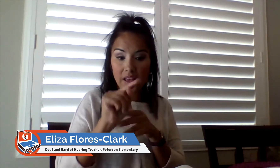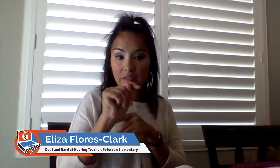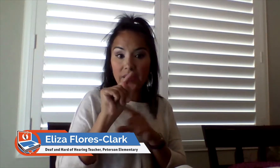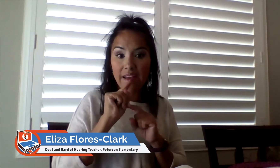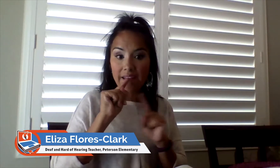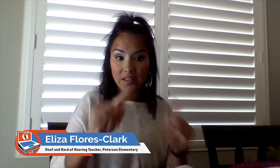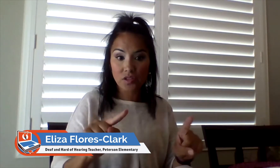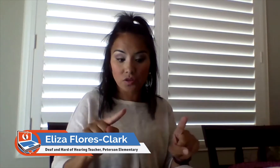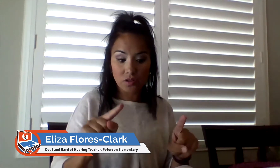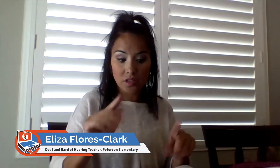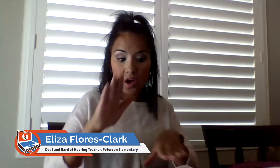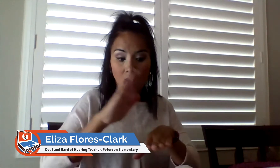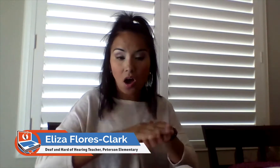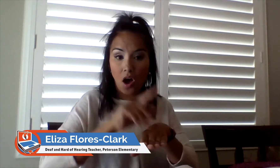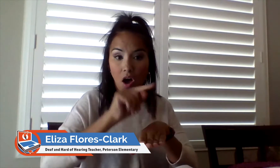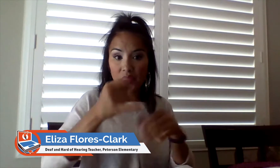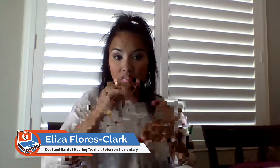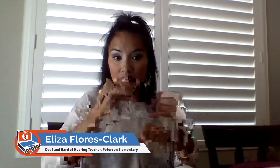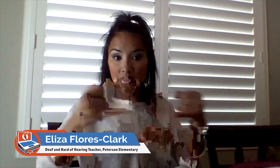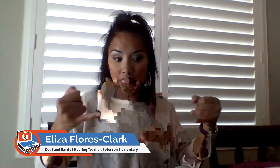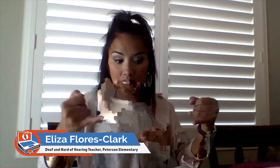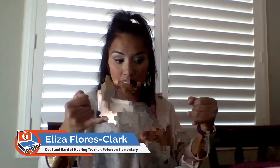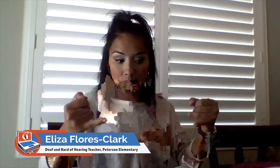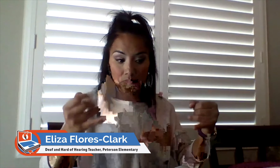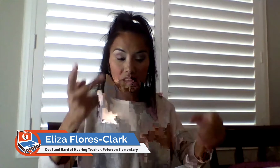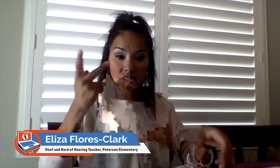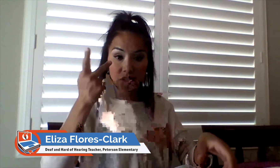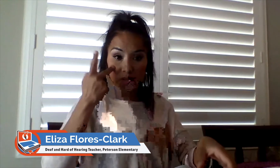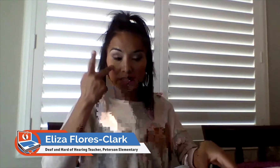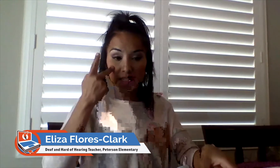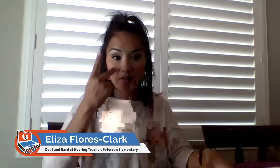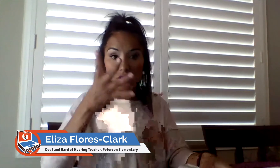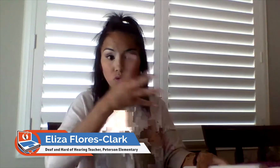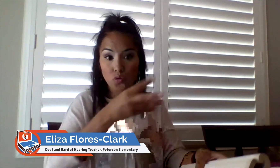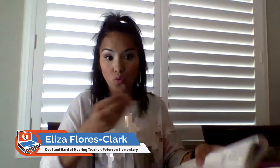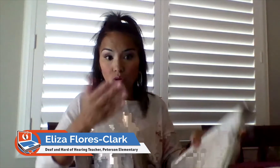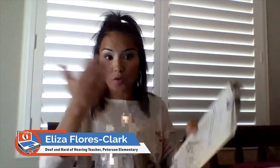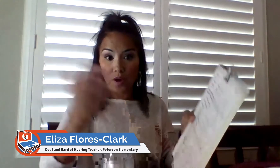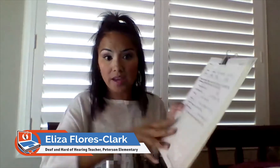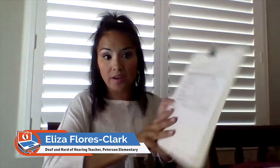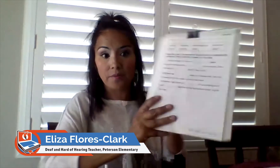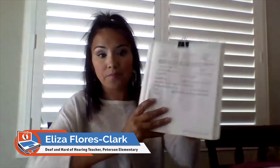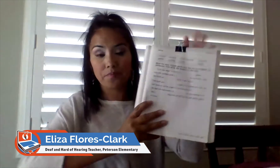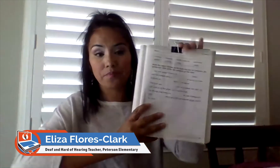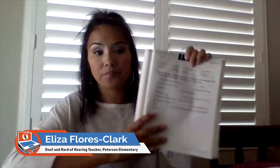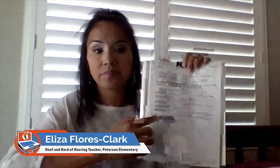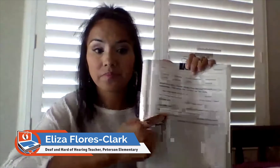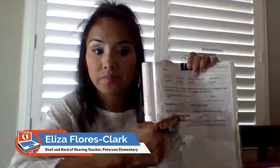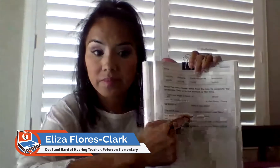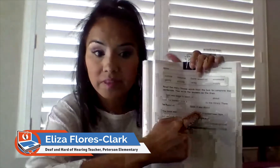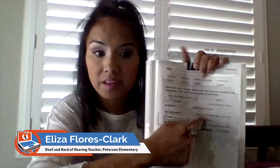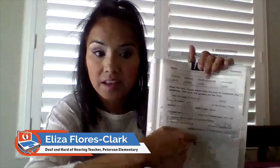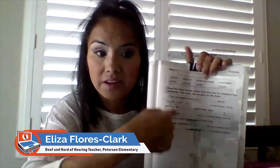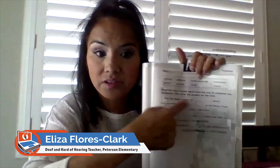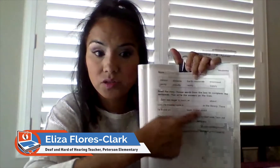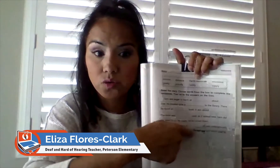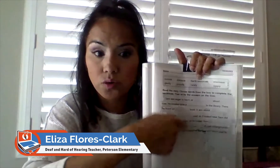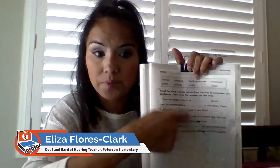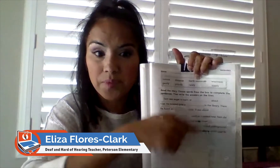the answers on the lines. So you see there's a story right here. Here's a story, and